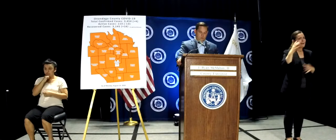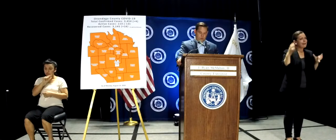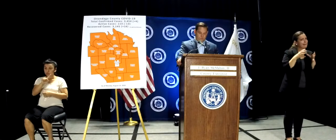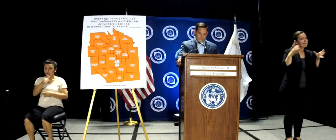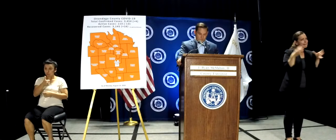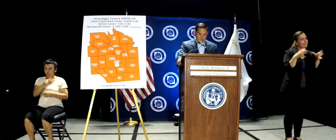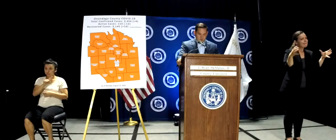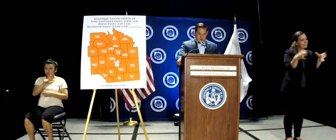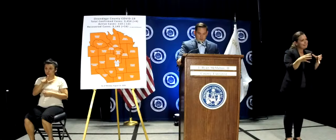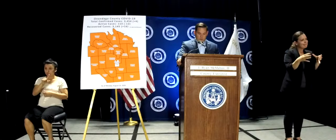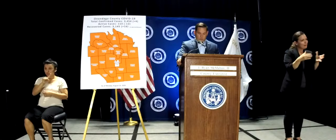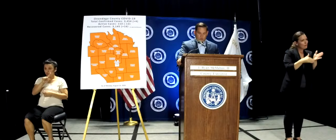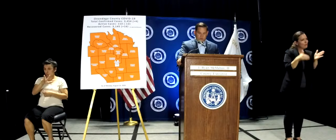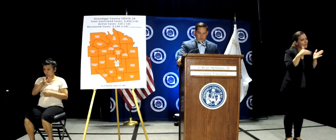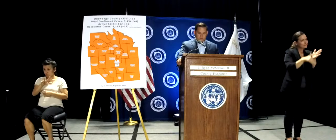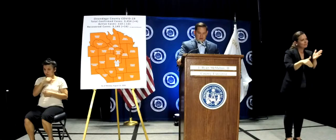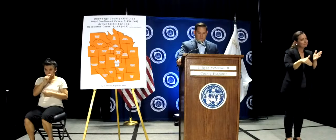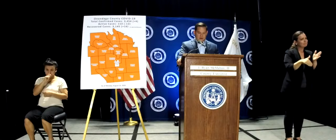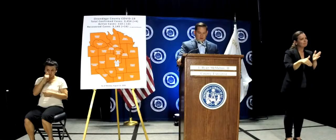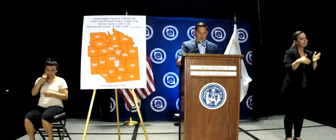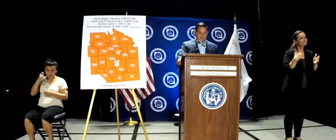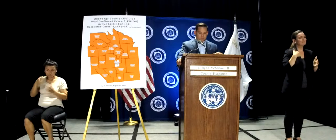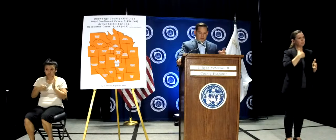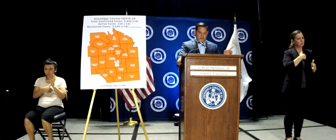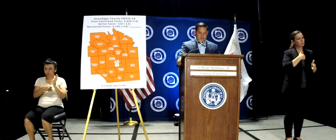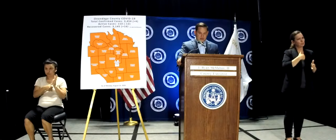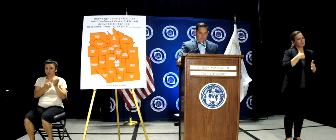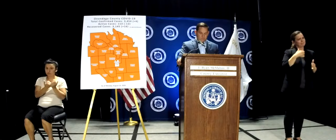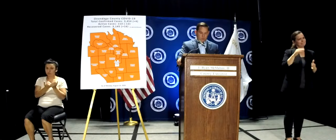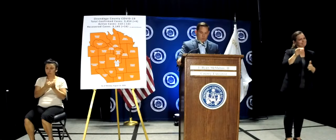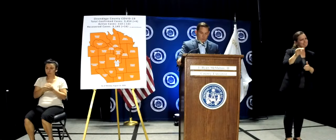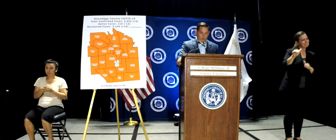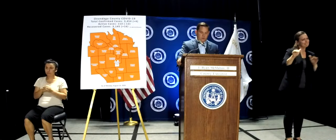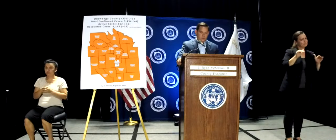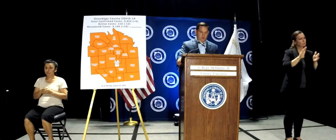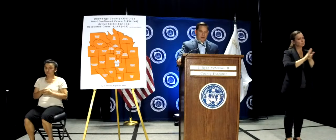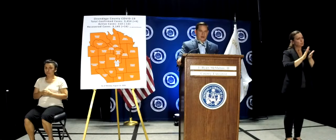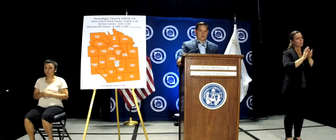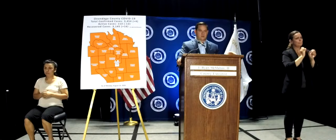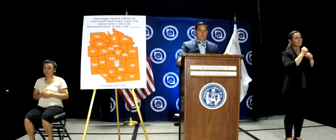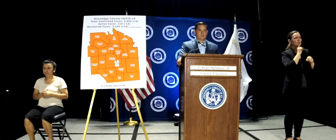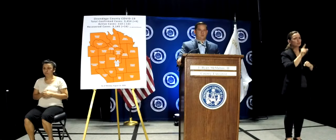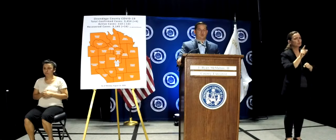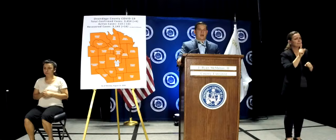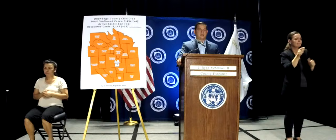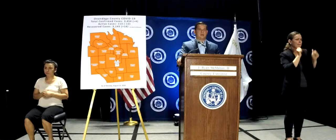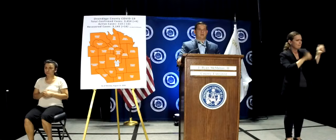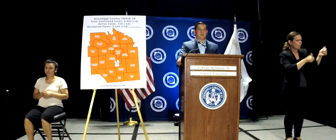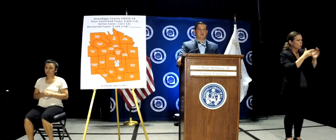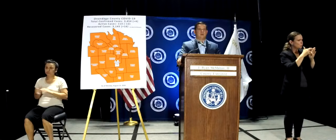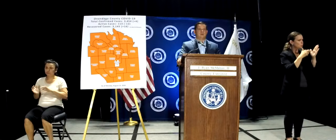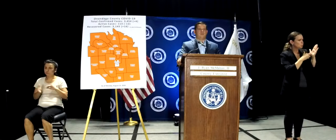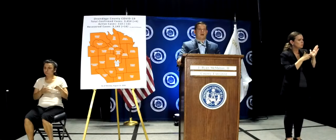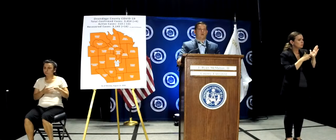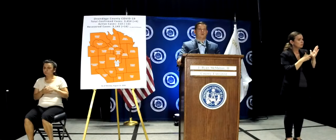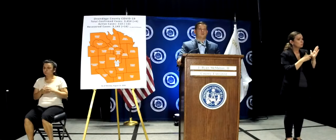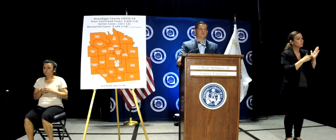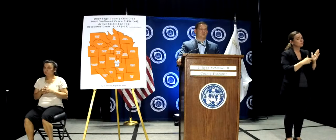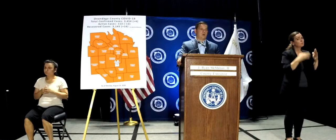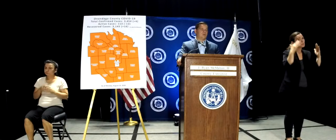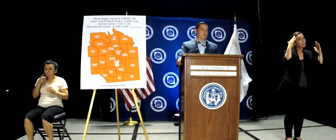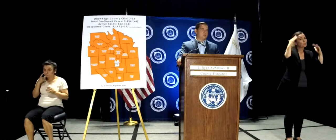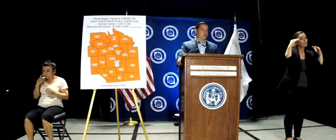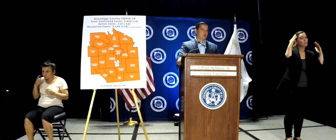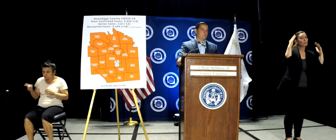into the school year. And then we're working. We have not finalized plans yet, but we're working on tracking the